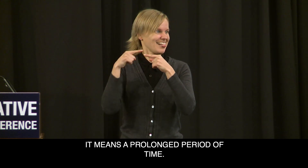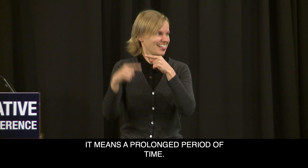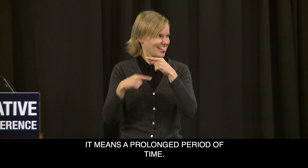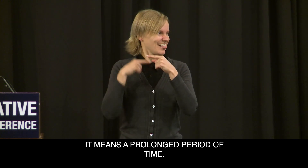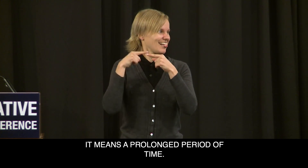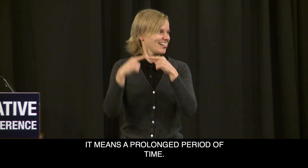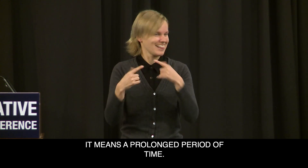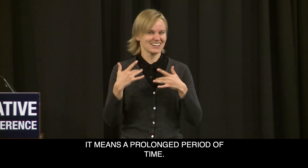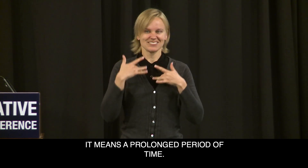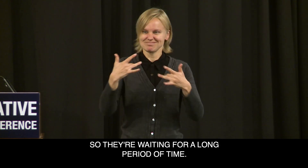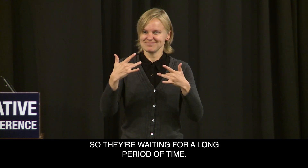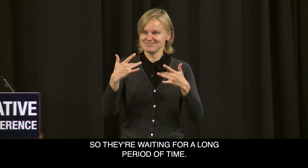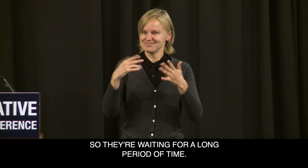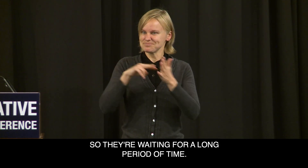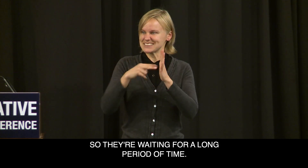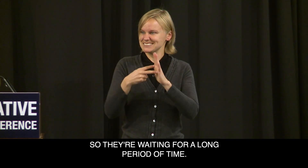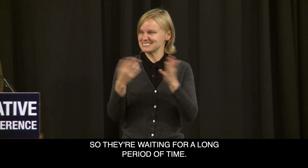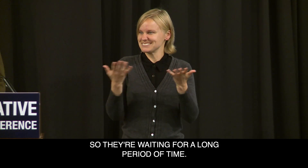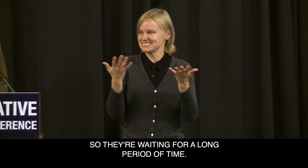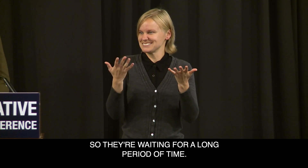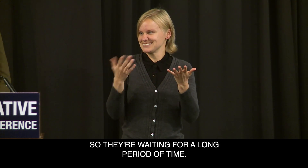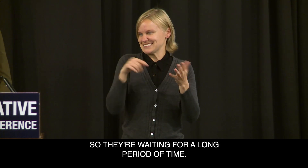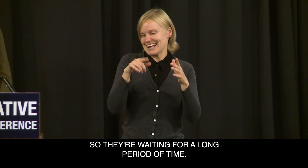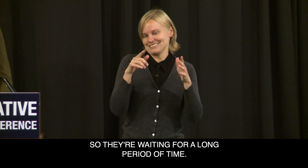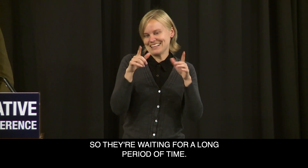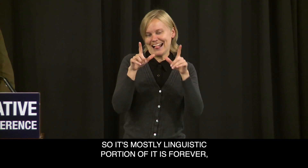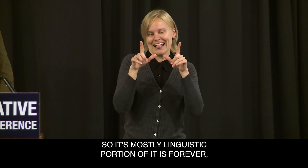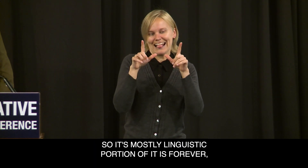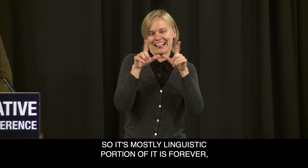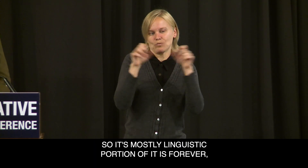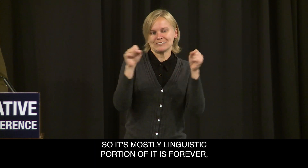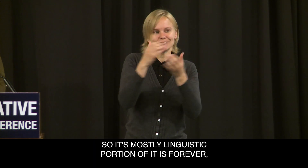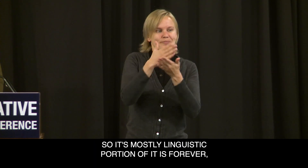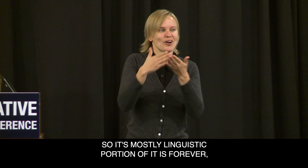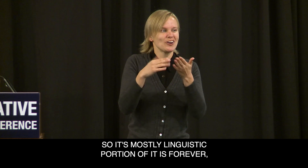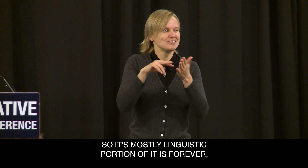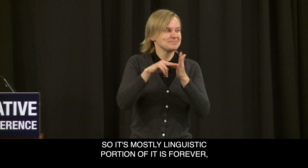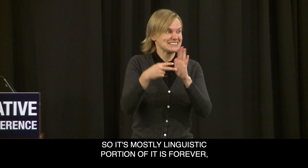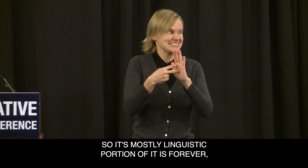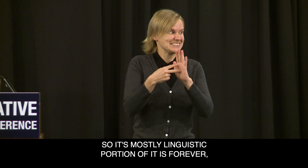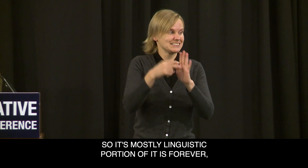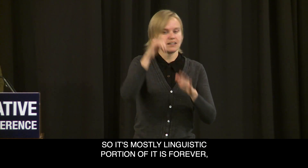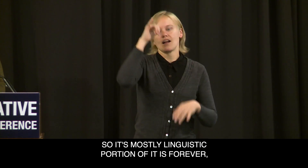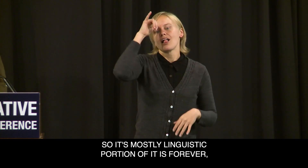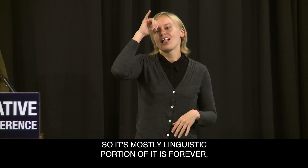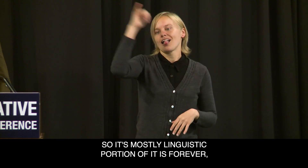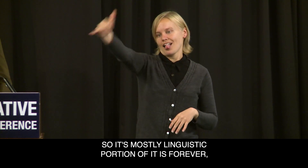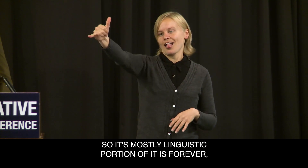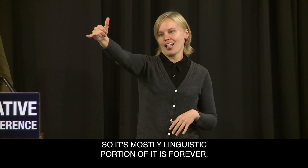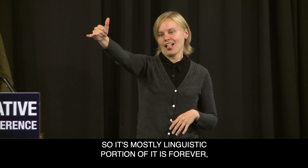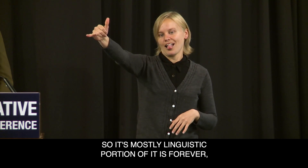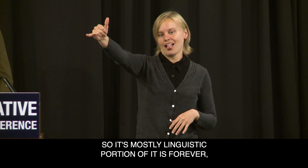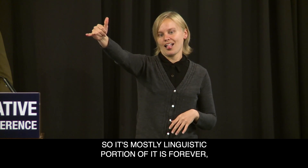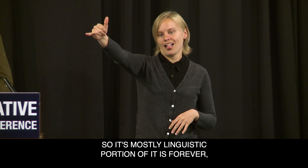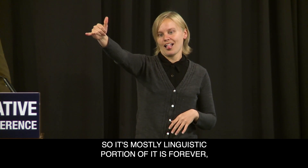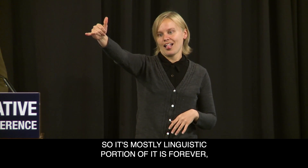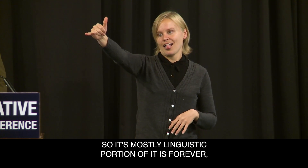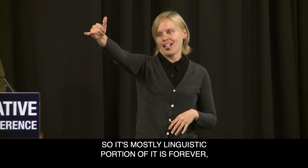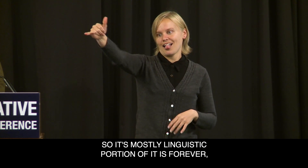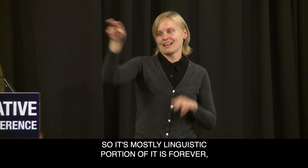period of time. So they're waiting for a long period of time. So it's most of the linguistic portion of it is